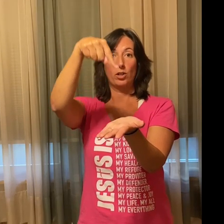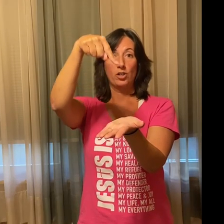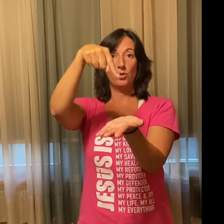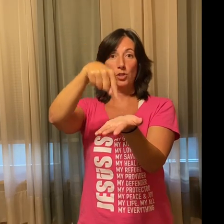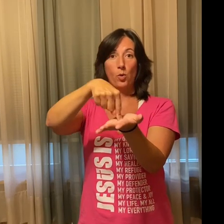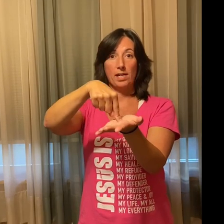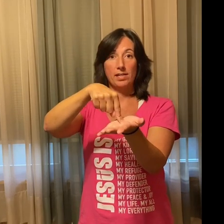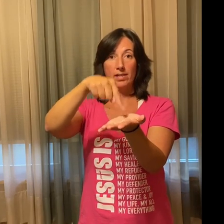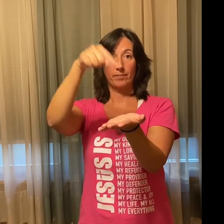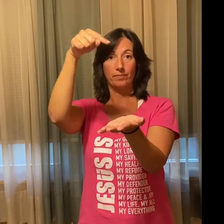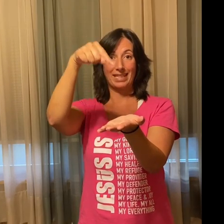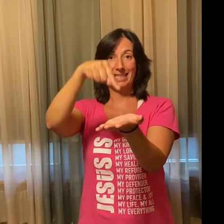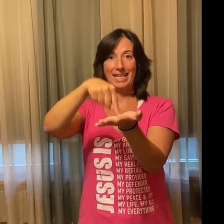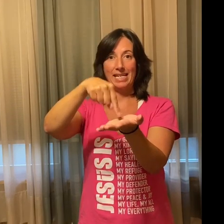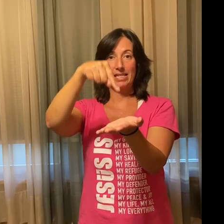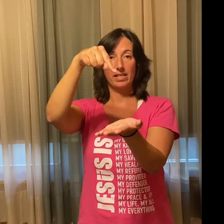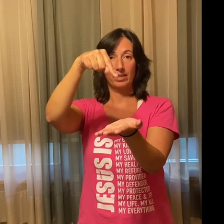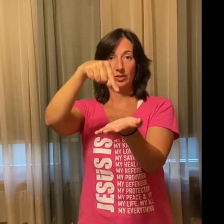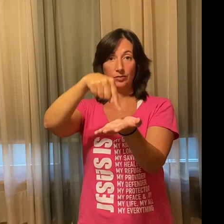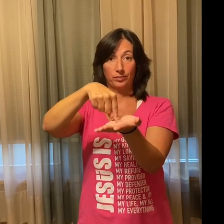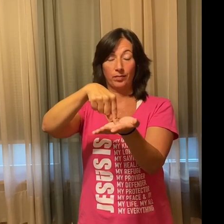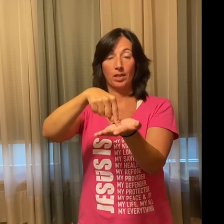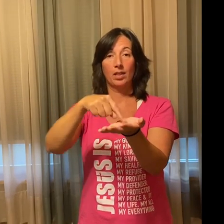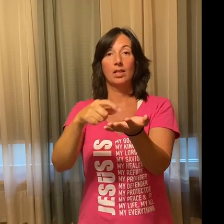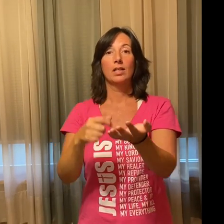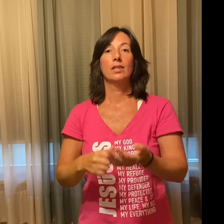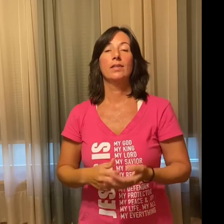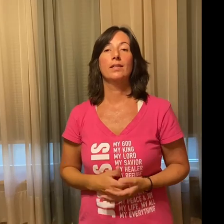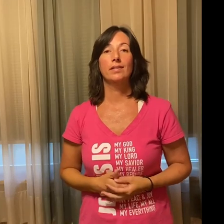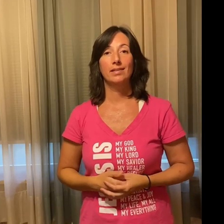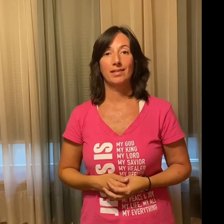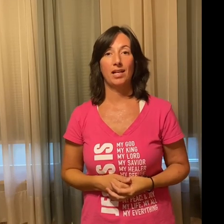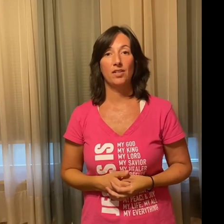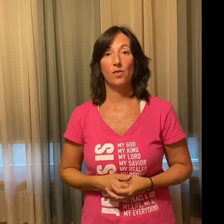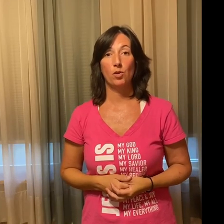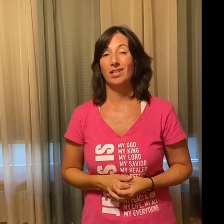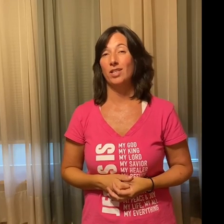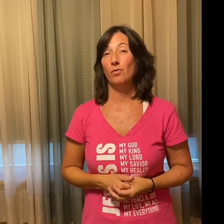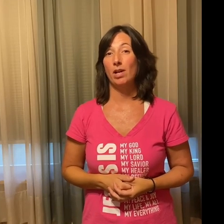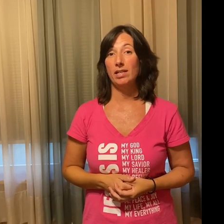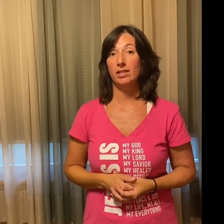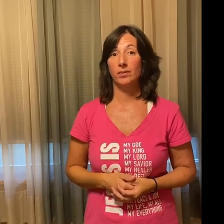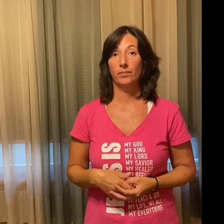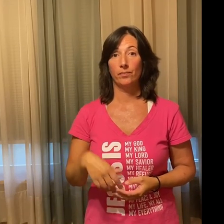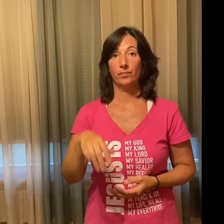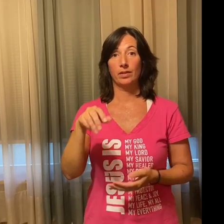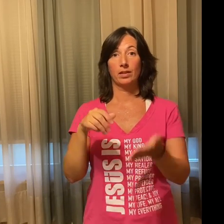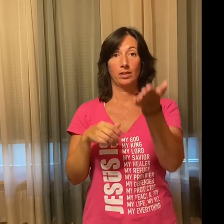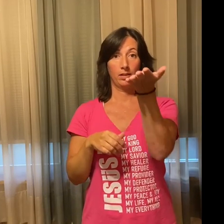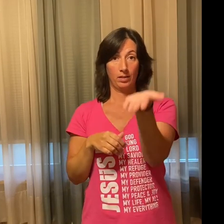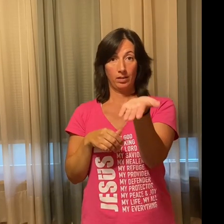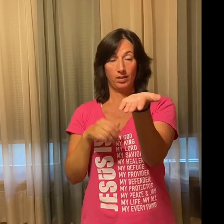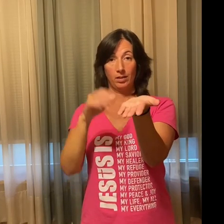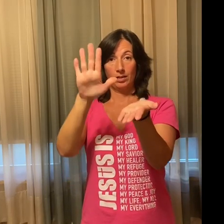debt. We're going to do it twice. Debt. This is a sign for erase,